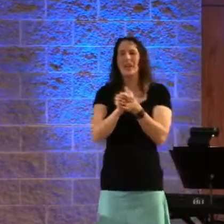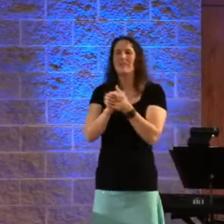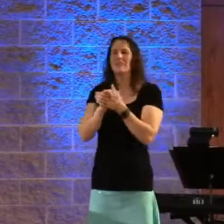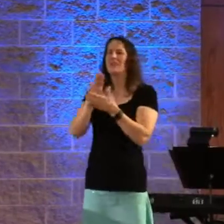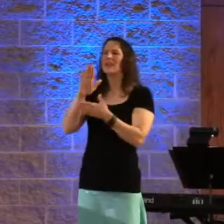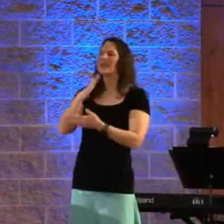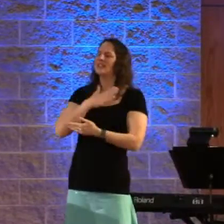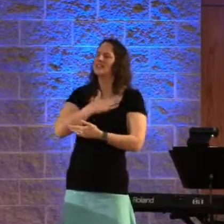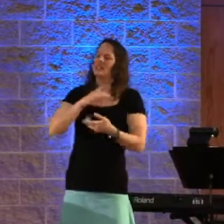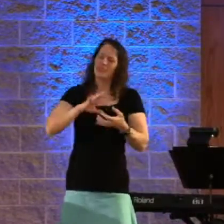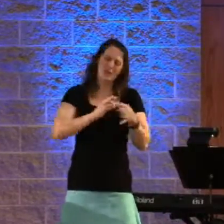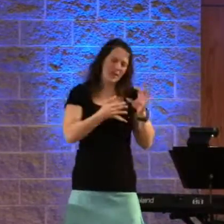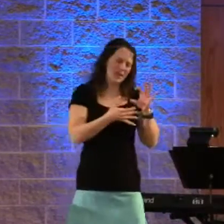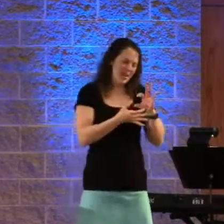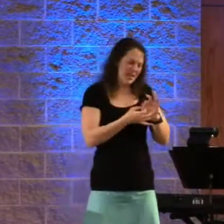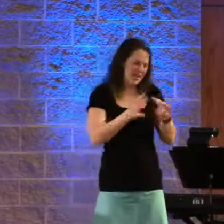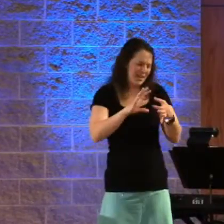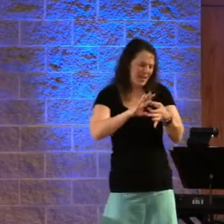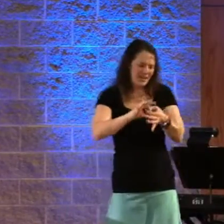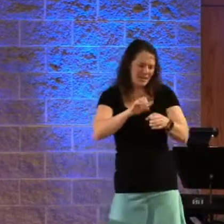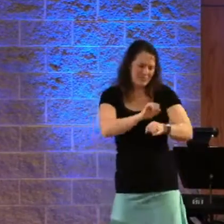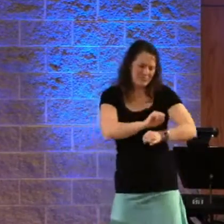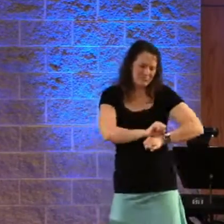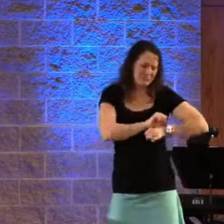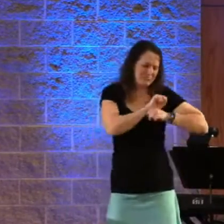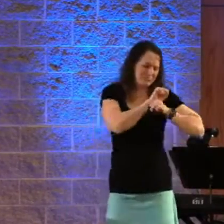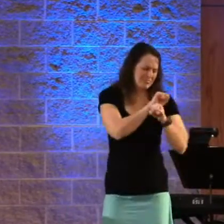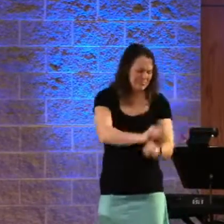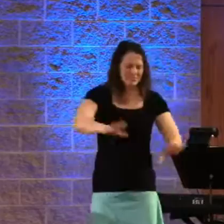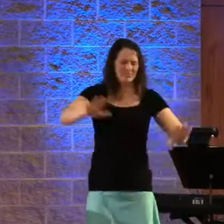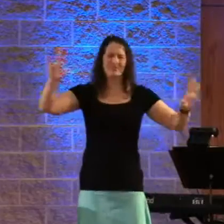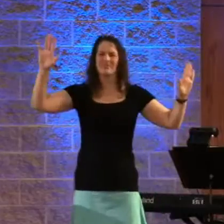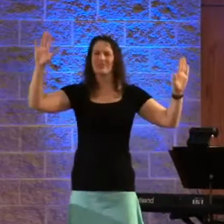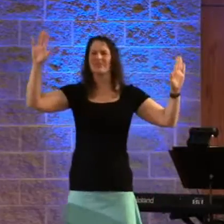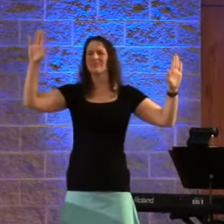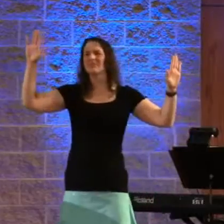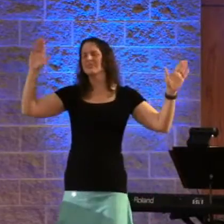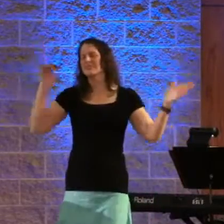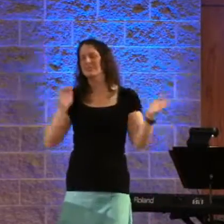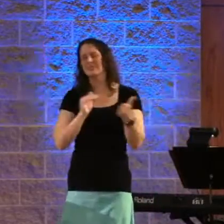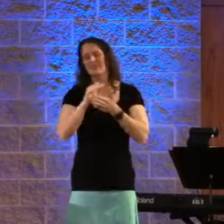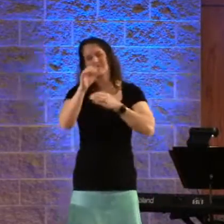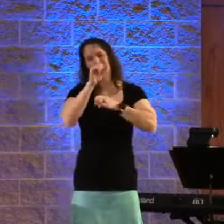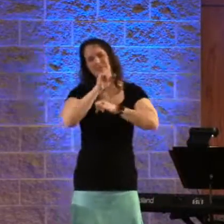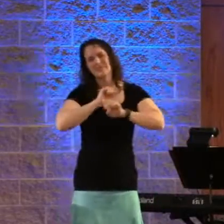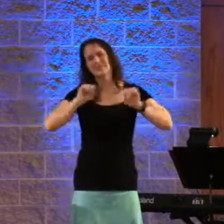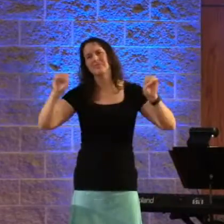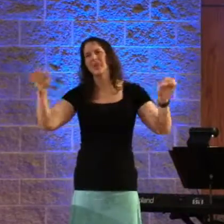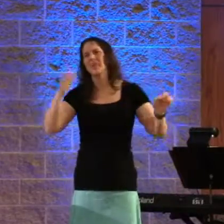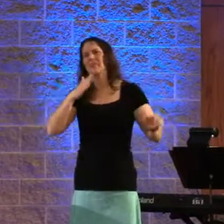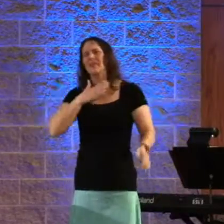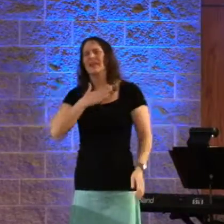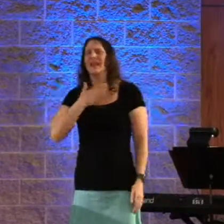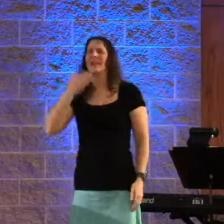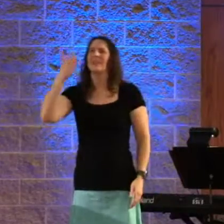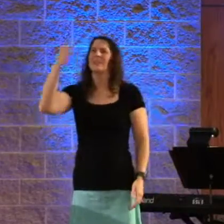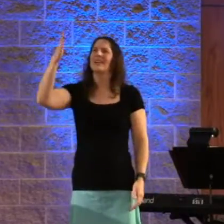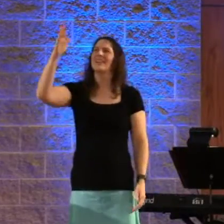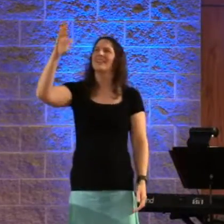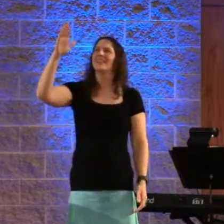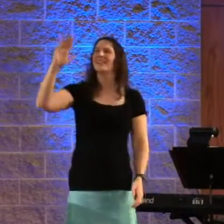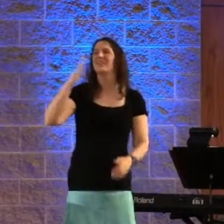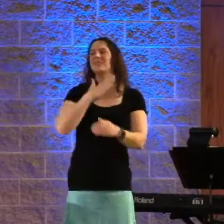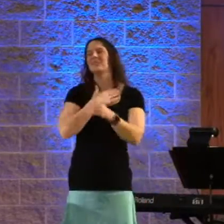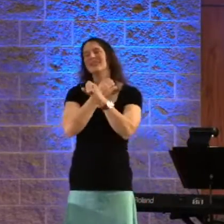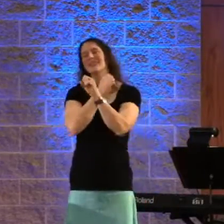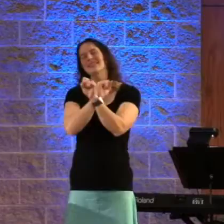believed. My chains are gone, I've been set free. My God,